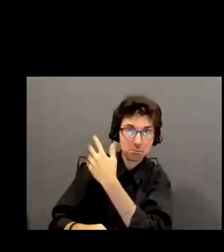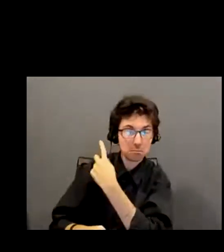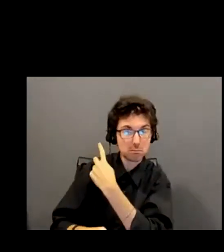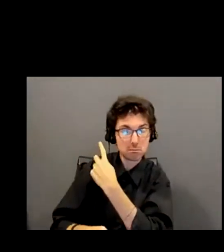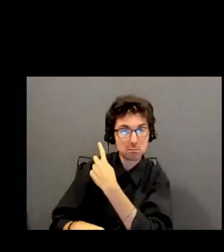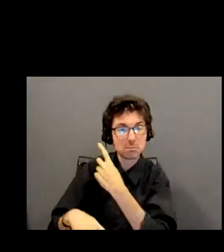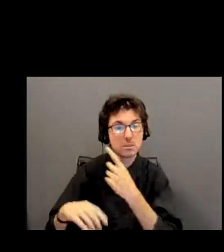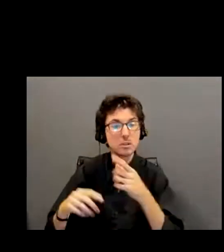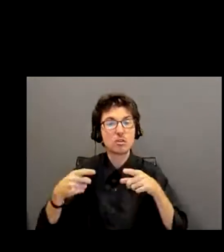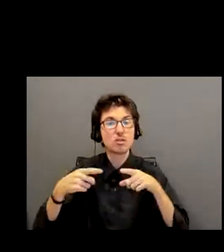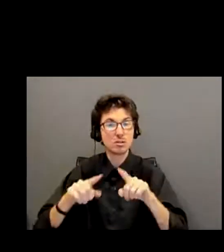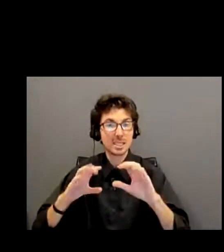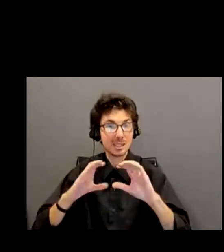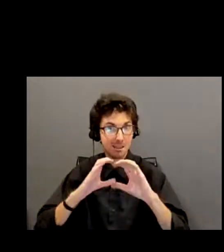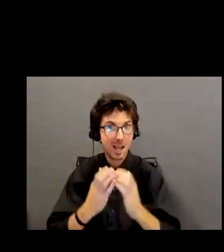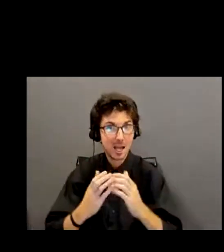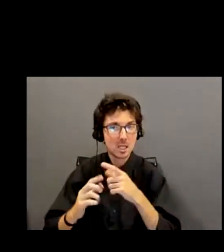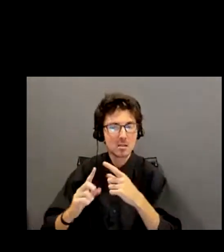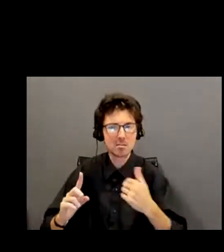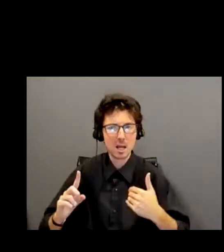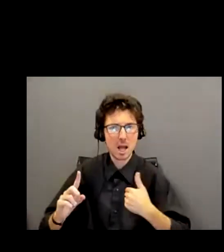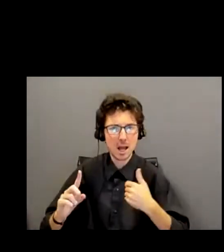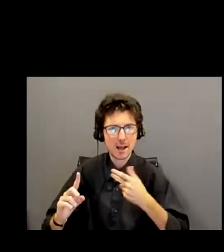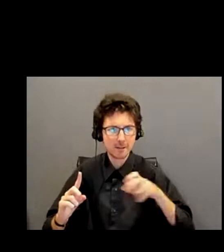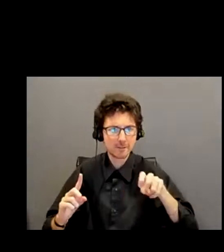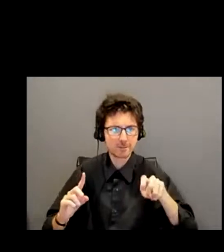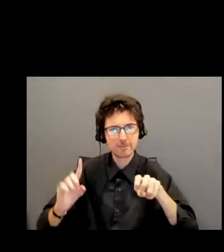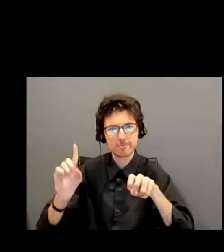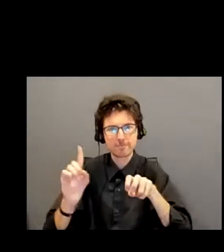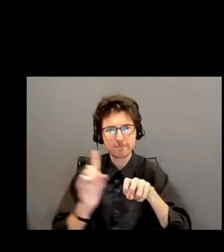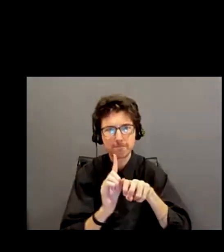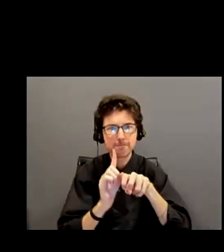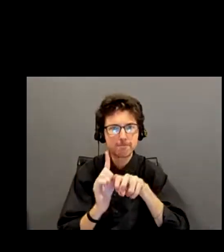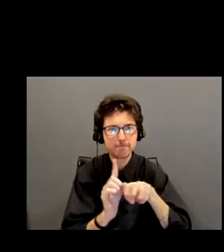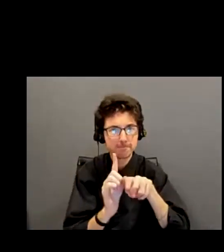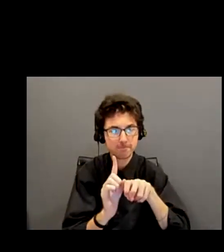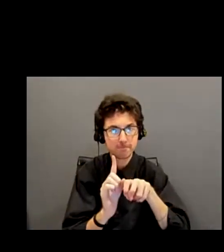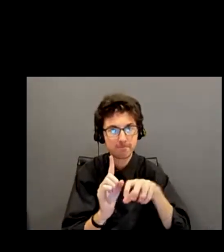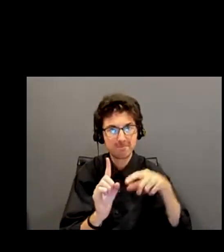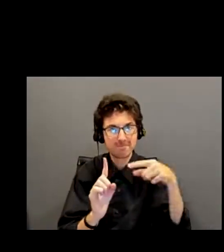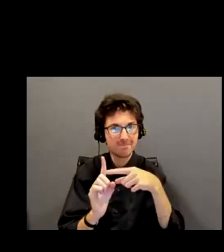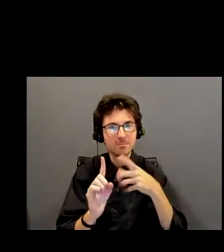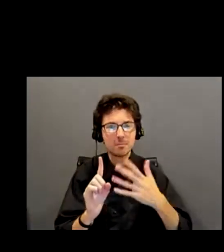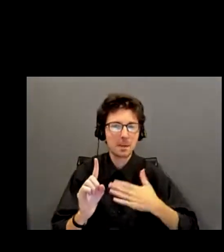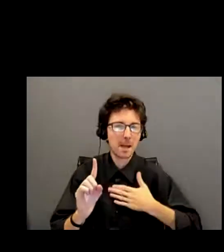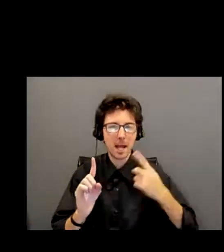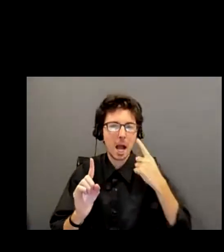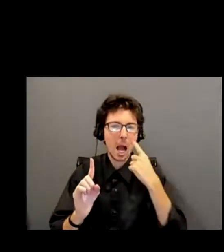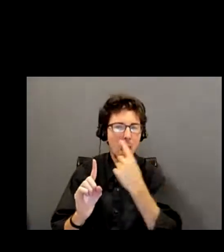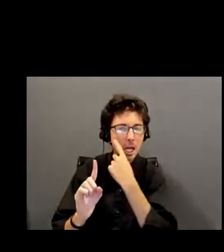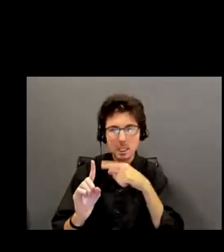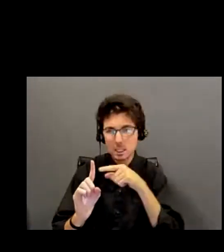I have a chaperone who serves as my eyes, reports to me how the students are functioning in